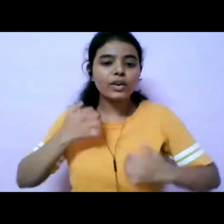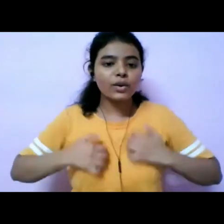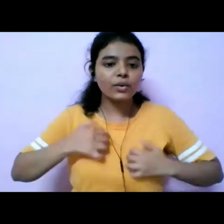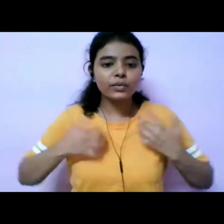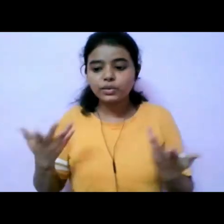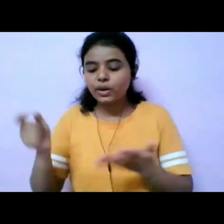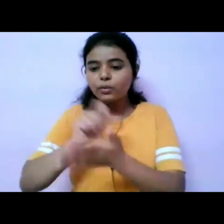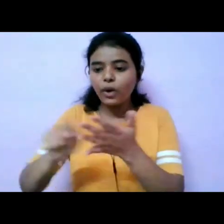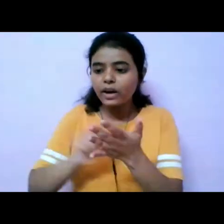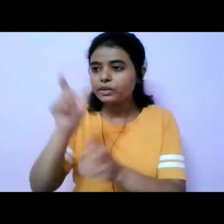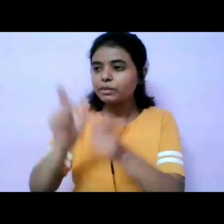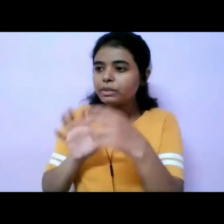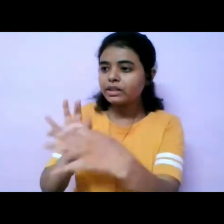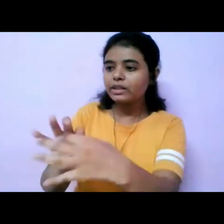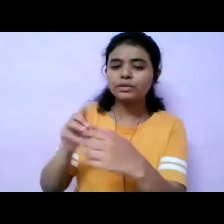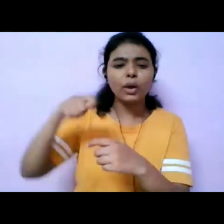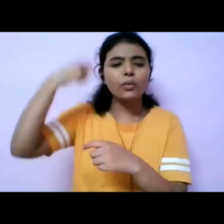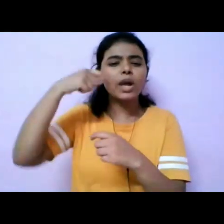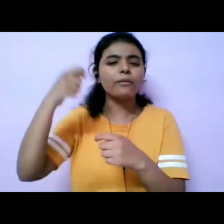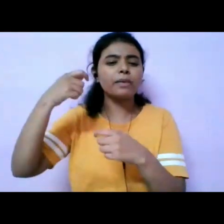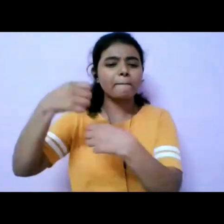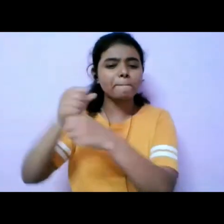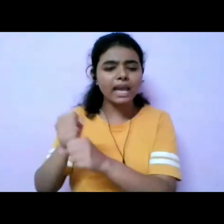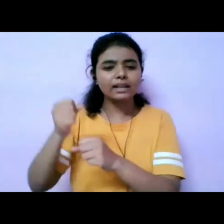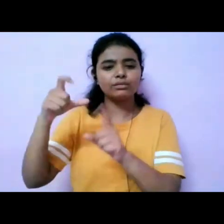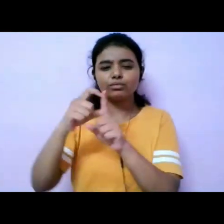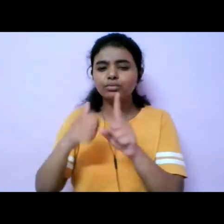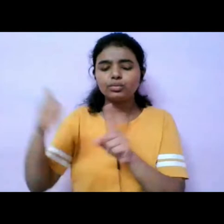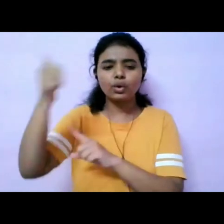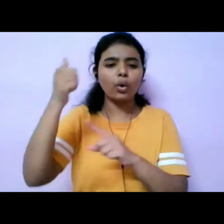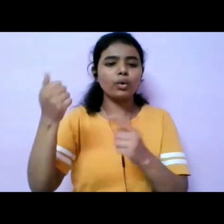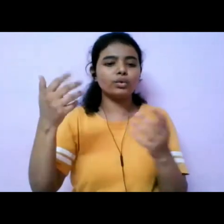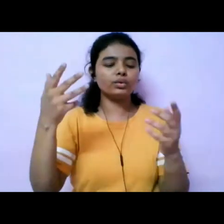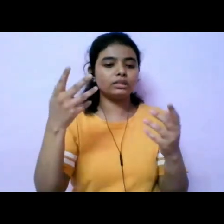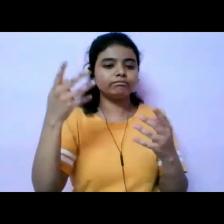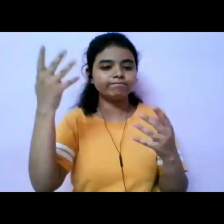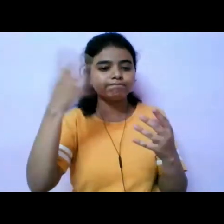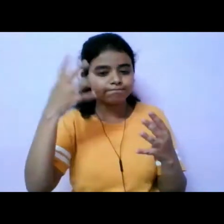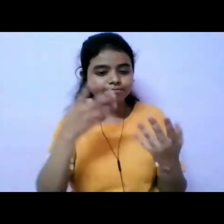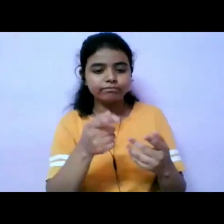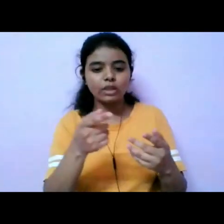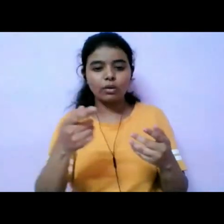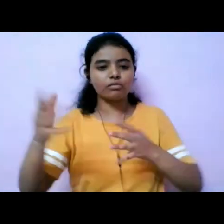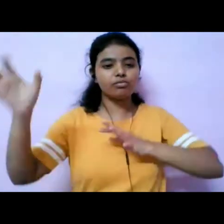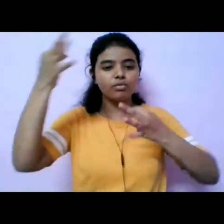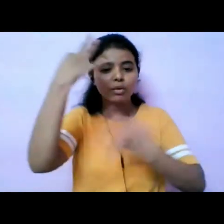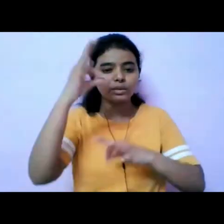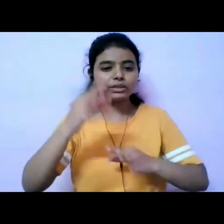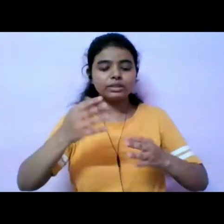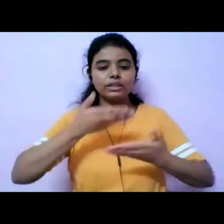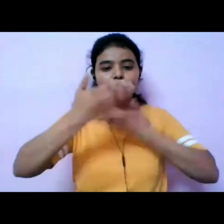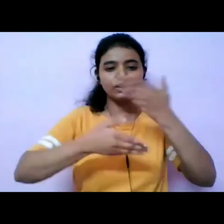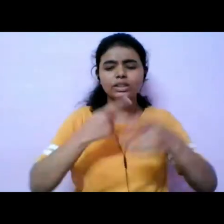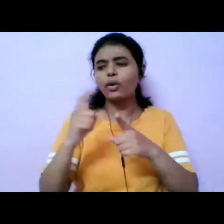and writers, filmmakers and theater directors, choreographers and